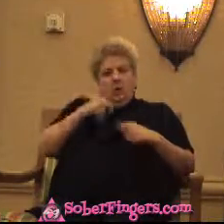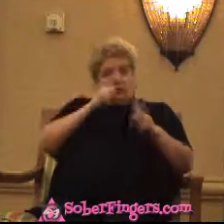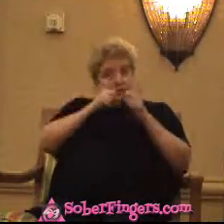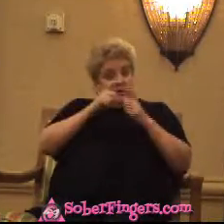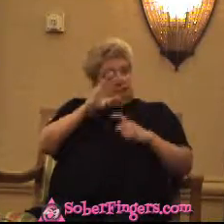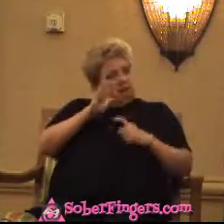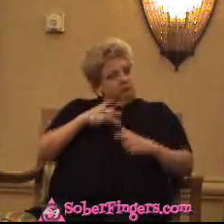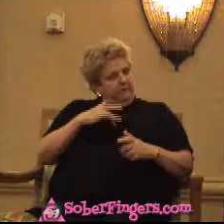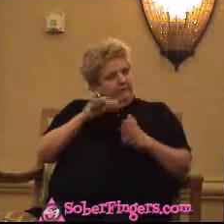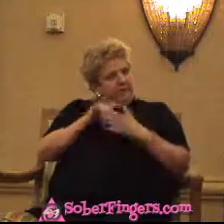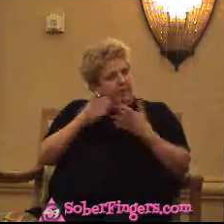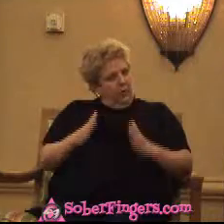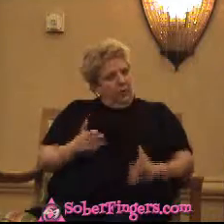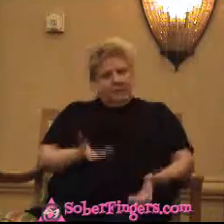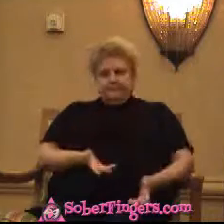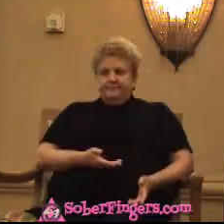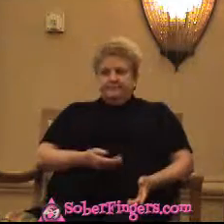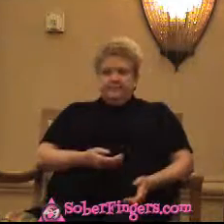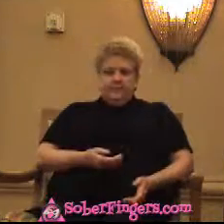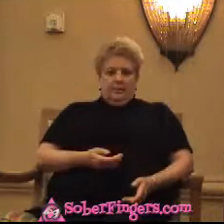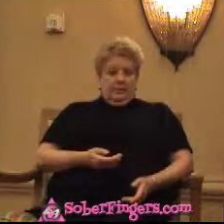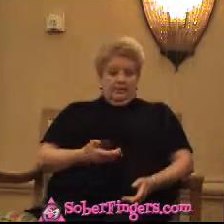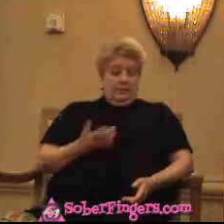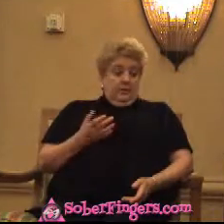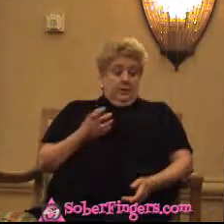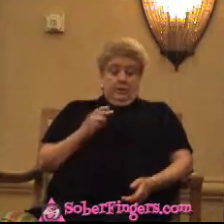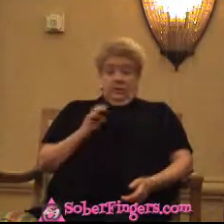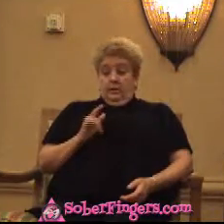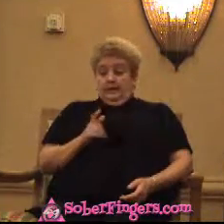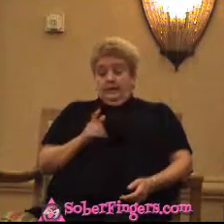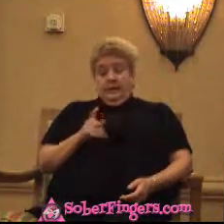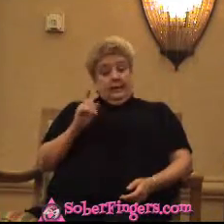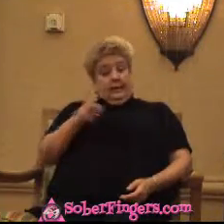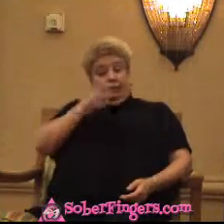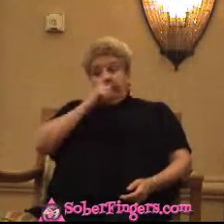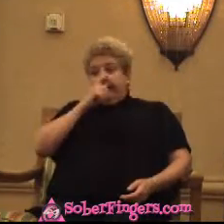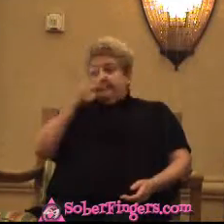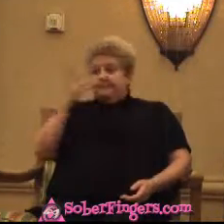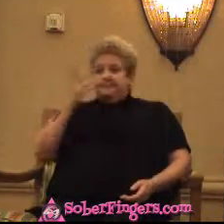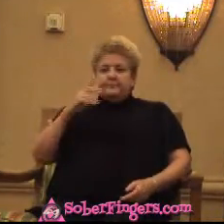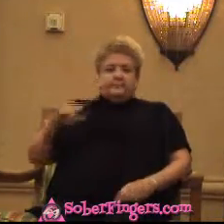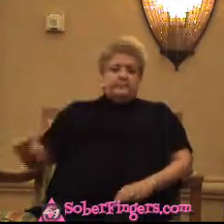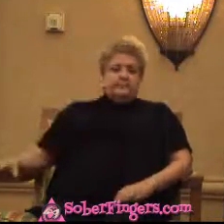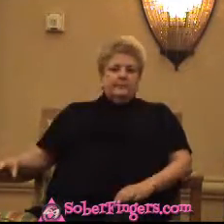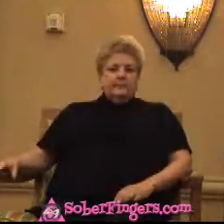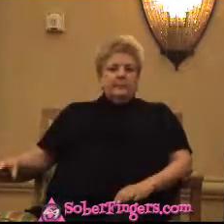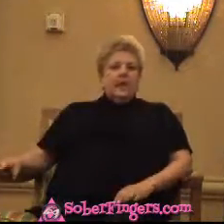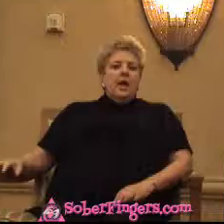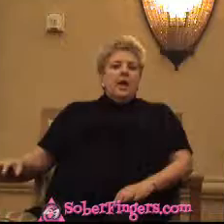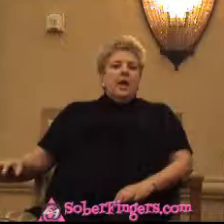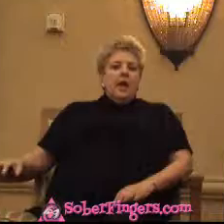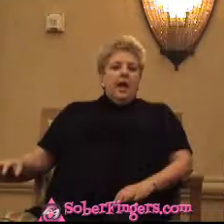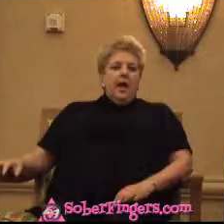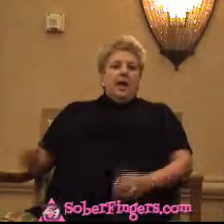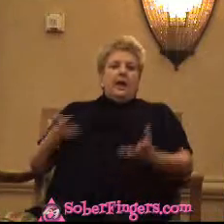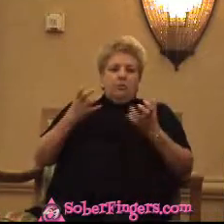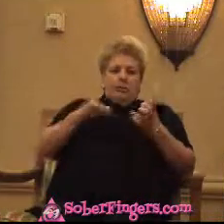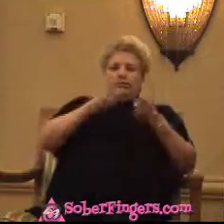You know, I guess booze would turn my head off, so I said, you know, I gotta have a drink. So I got to where I wanted to drink, didn't want to drink all the time.